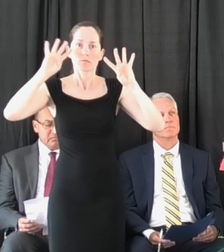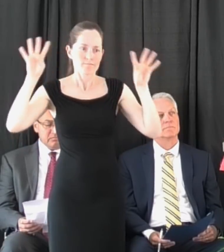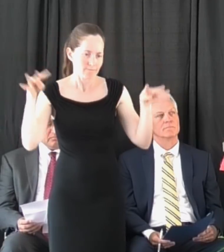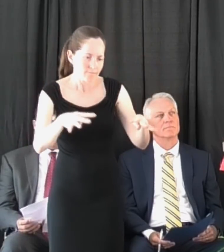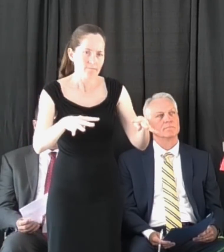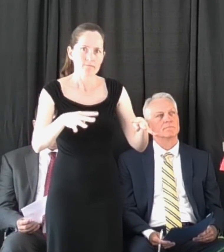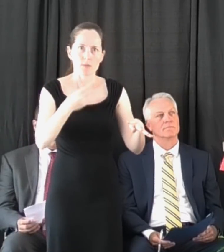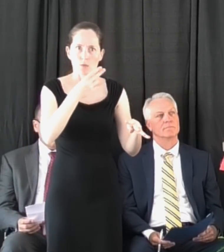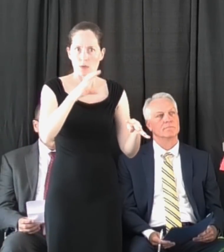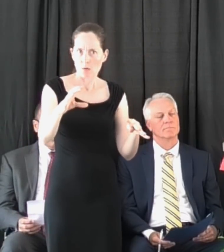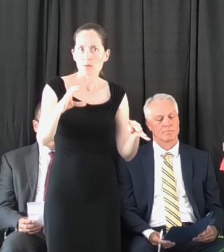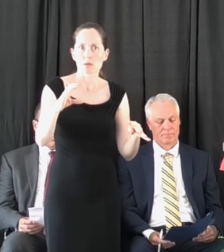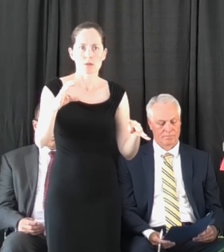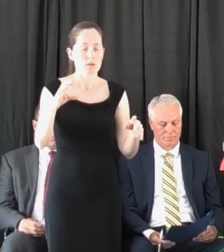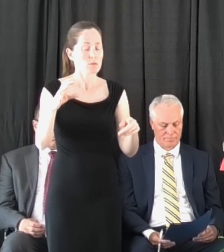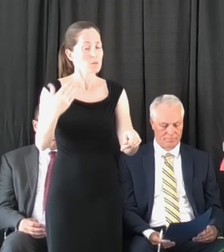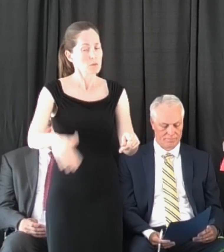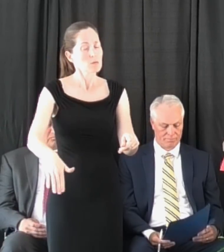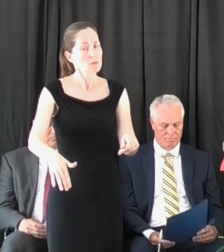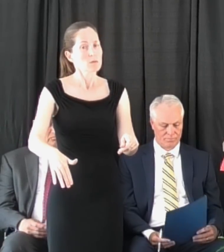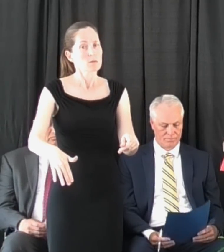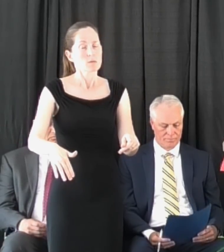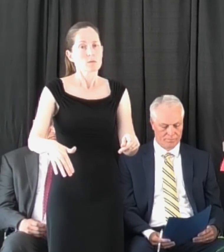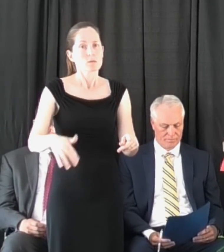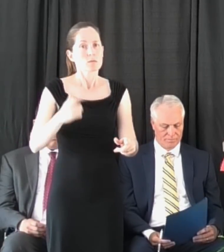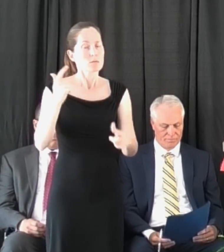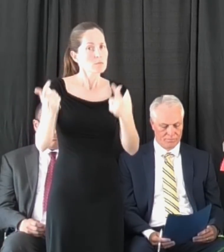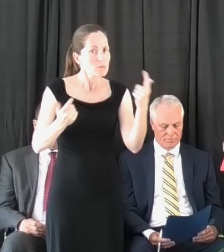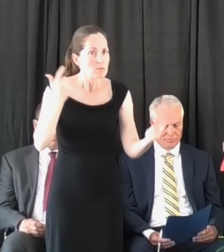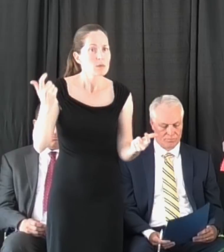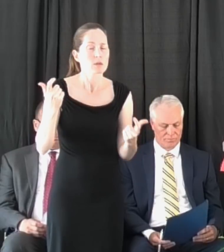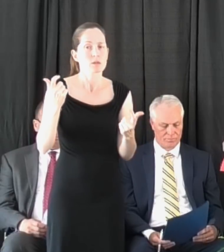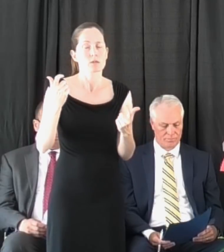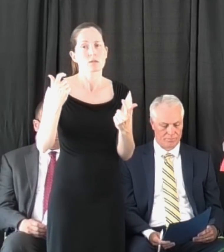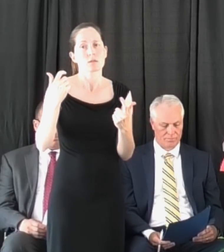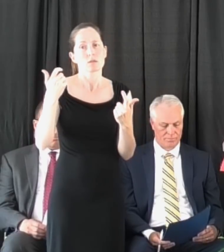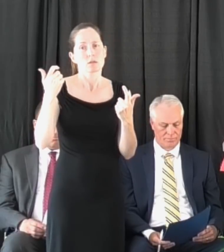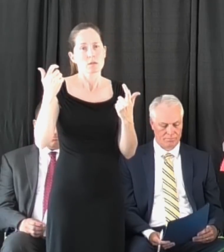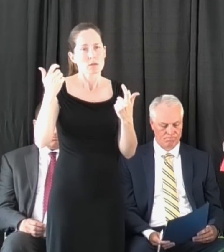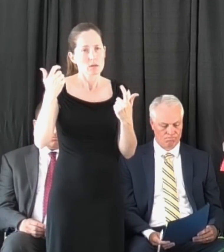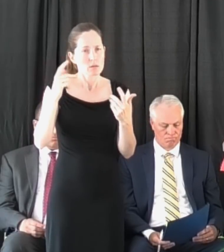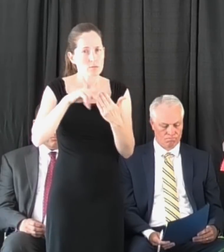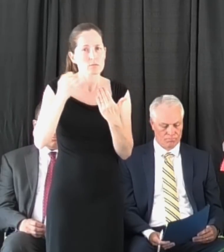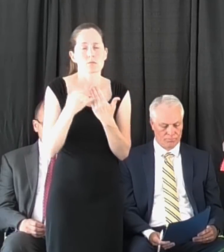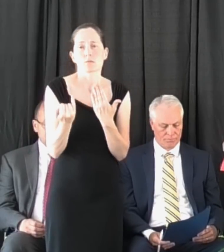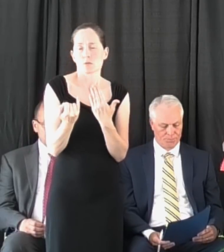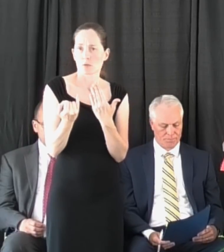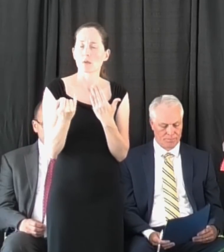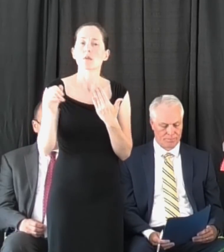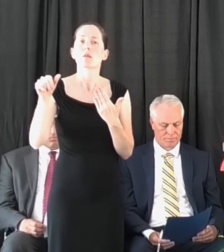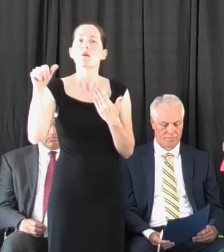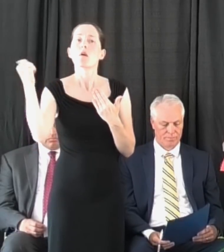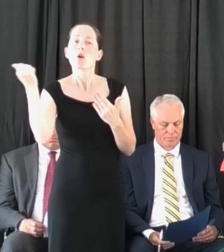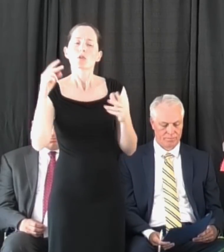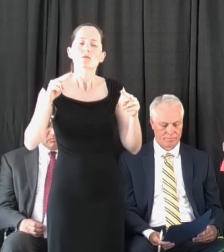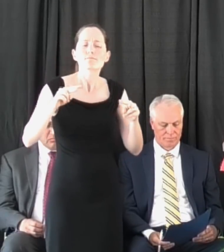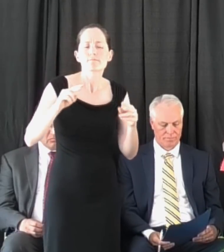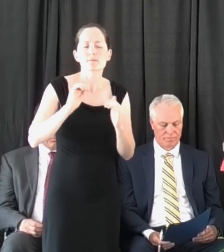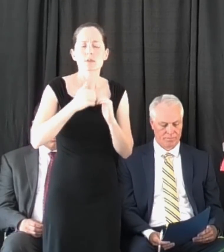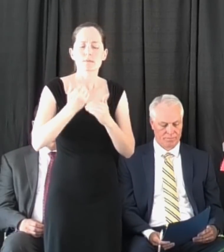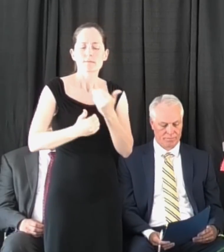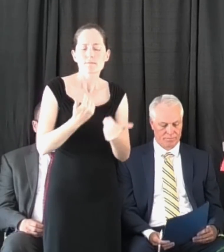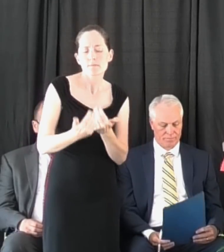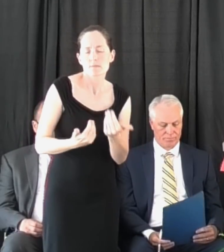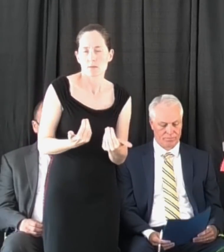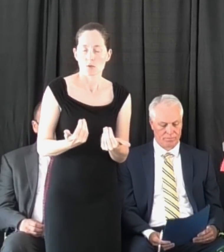It's forward-thinking, appropriate for Howard County to undertake. It's a collaborative effort amongst the stakeholders, all departments,